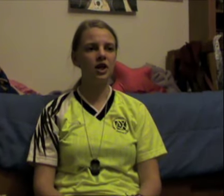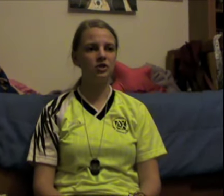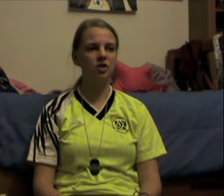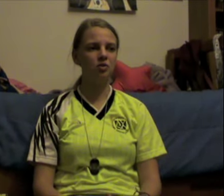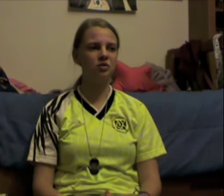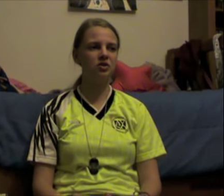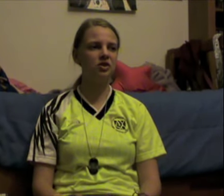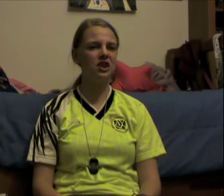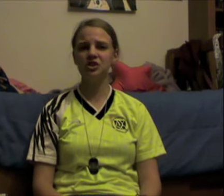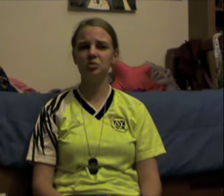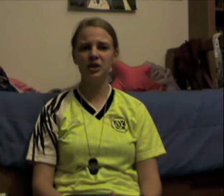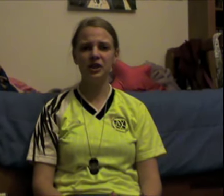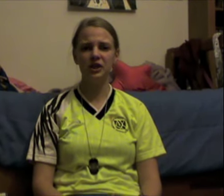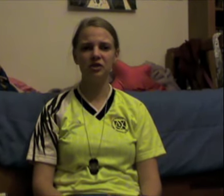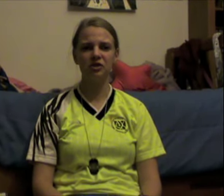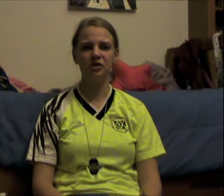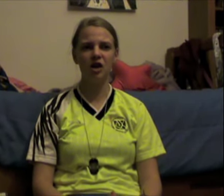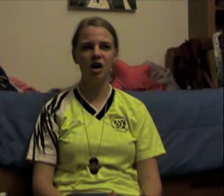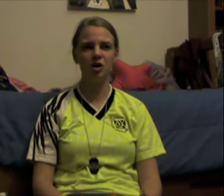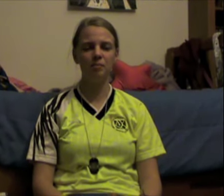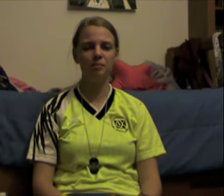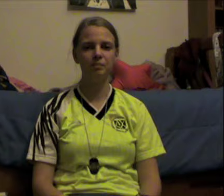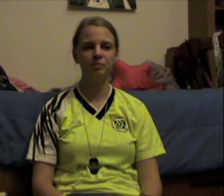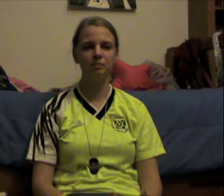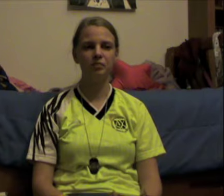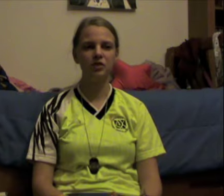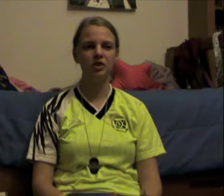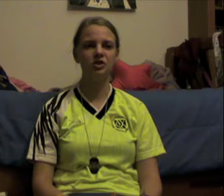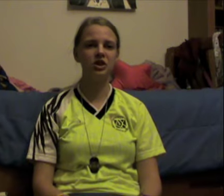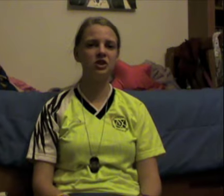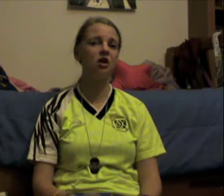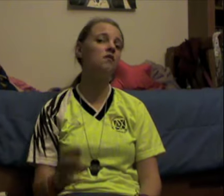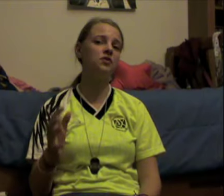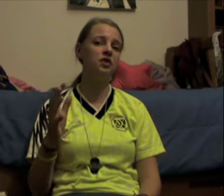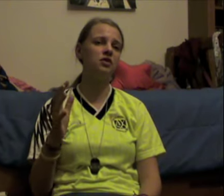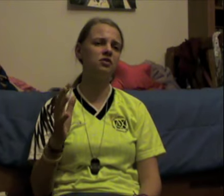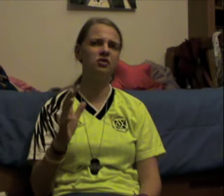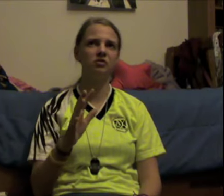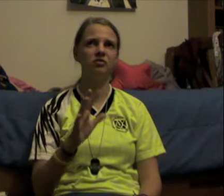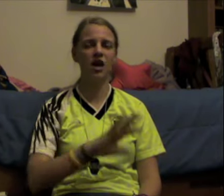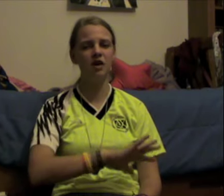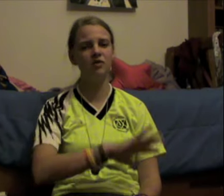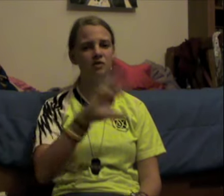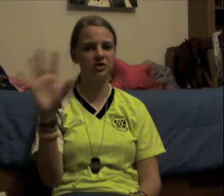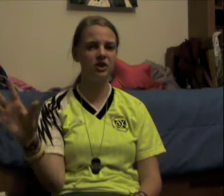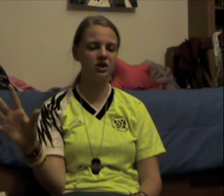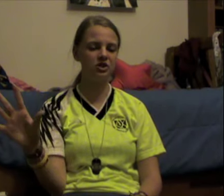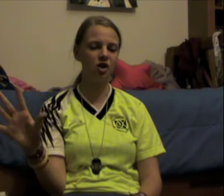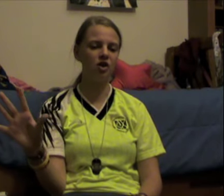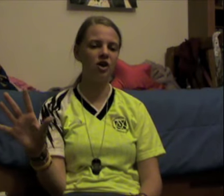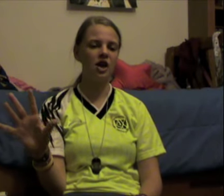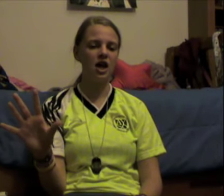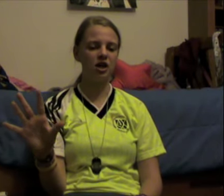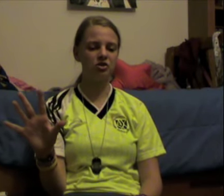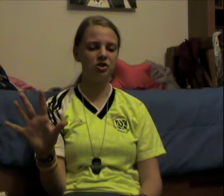okay, so, the days of the week, um, six of the, or five of the six are actually,